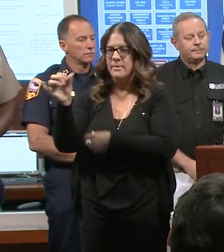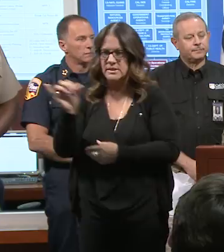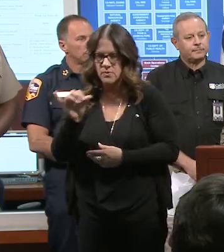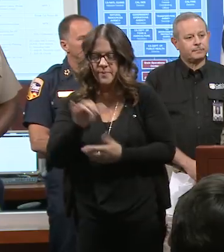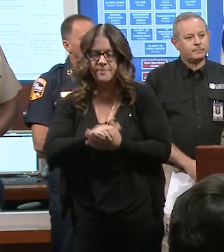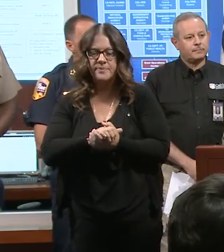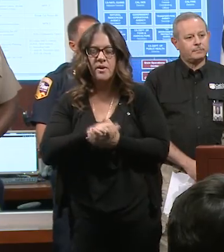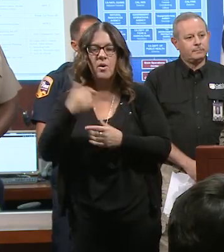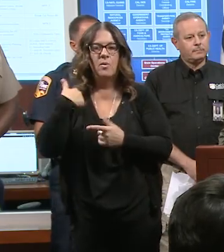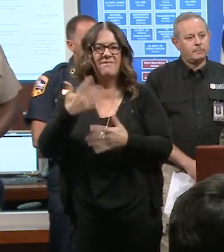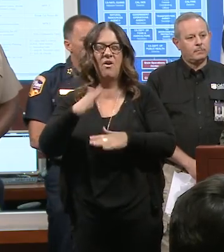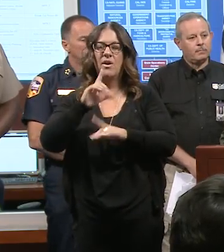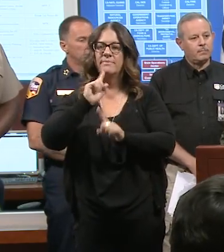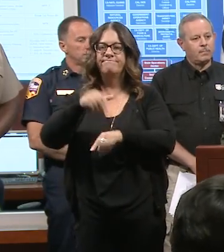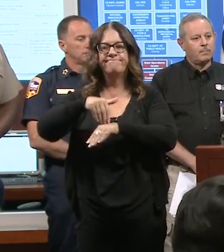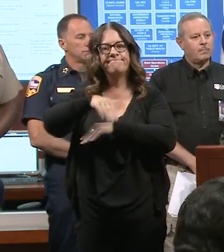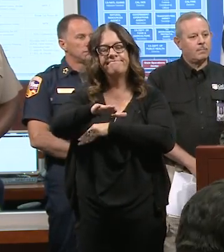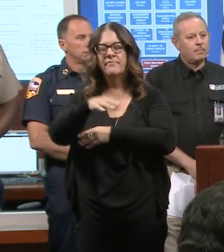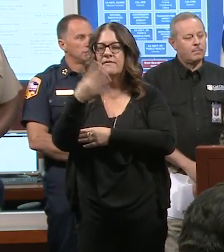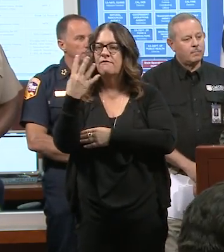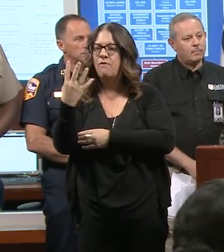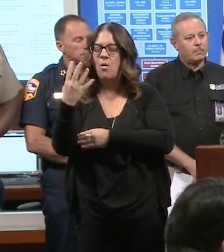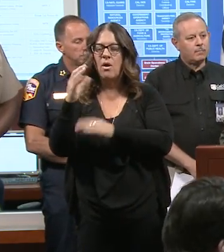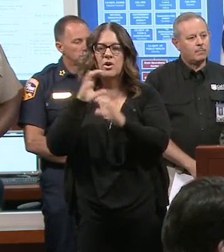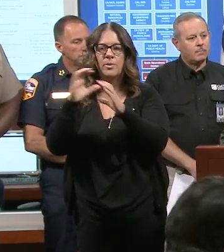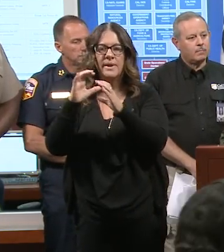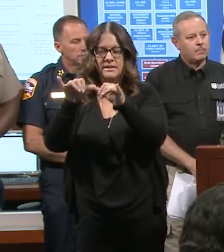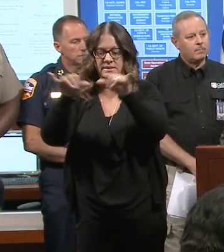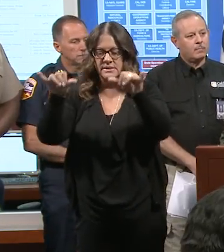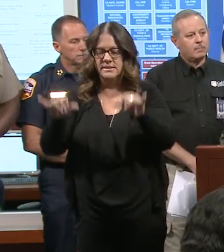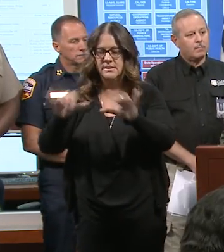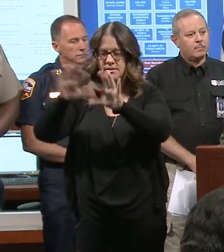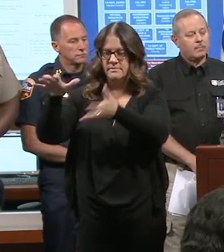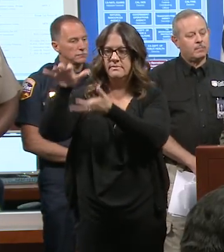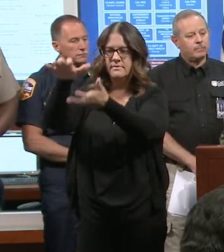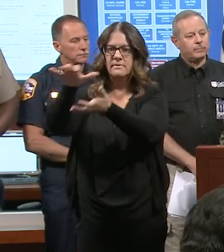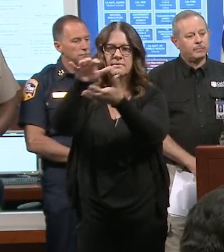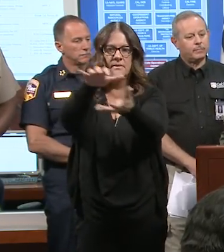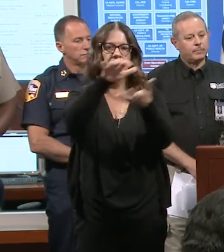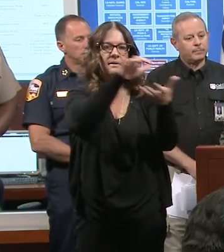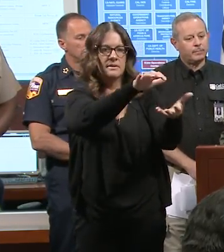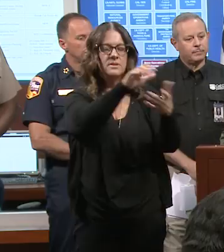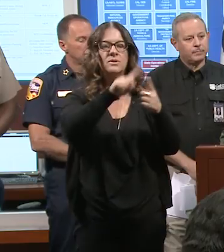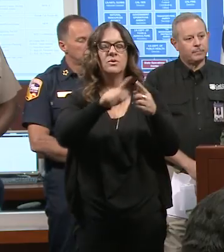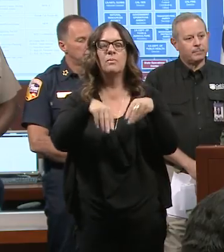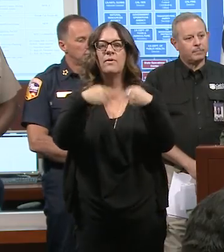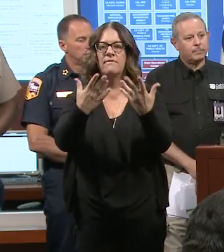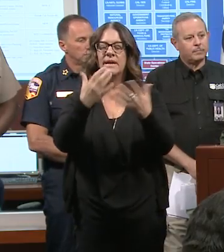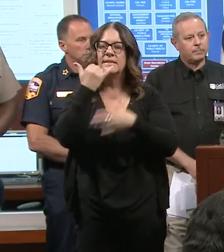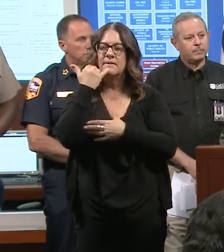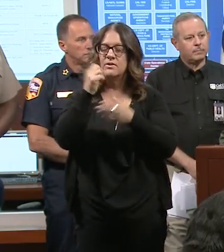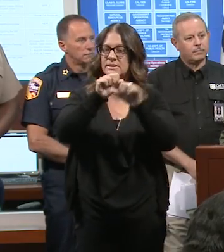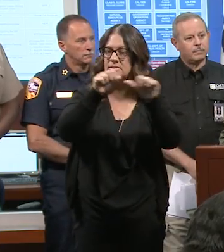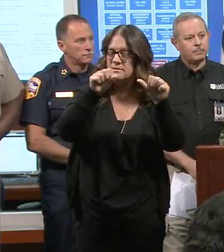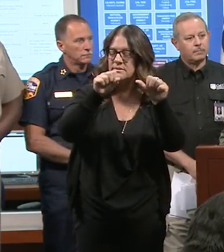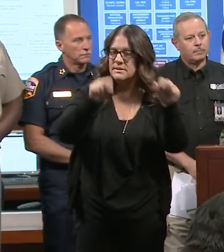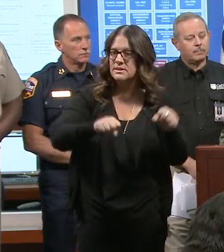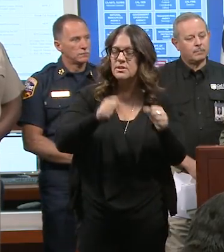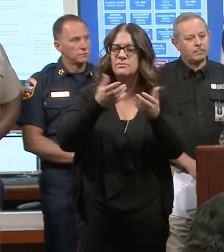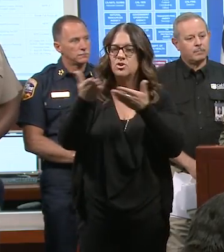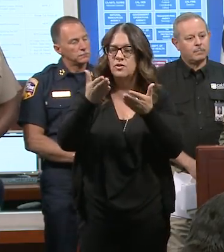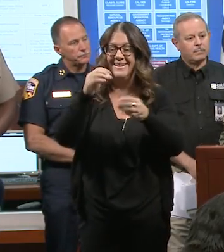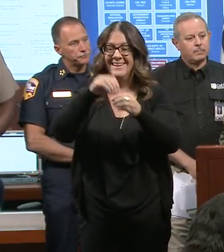We've deployed four communication systems to be able to provide telephone services in areas where cell phone service is